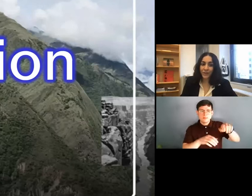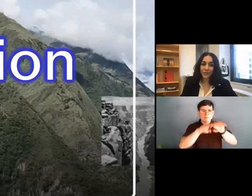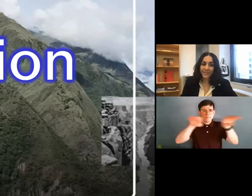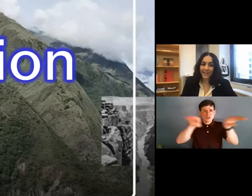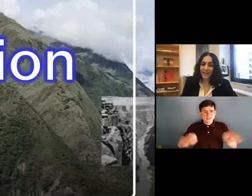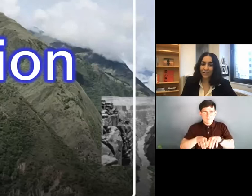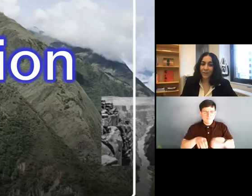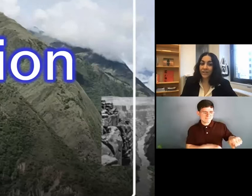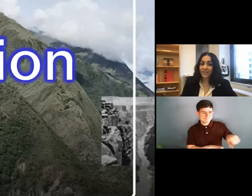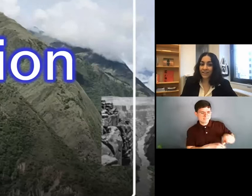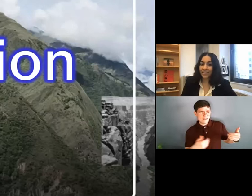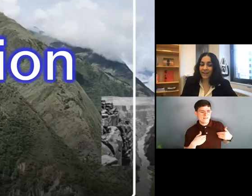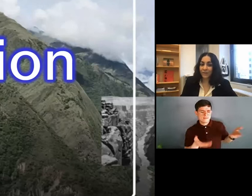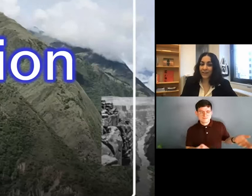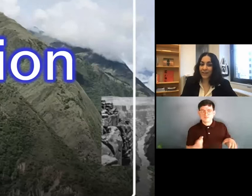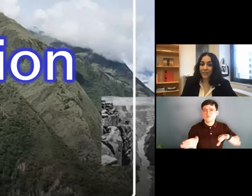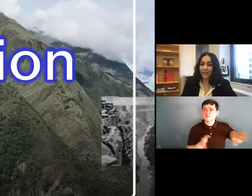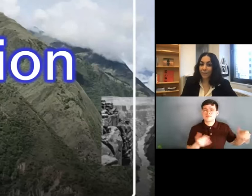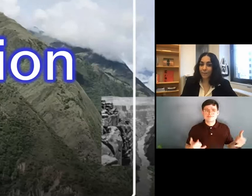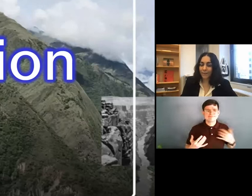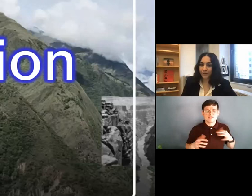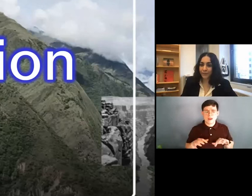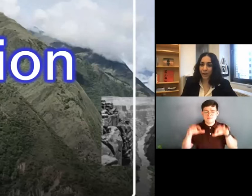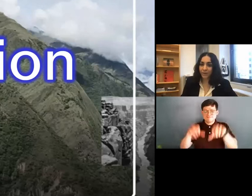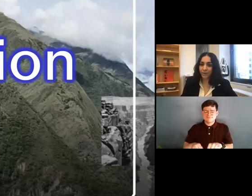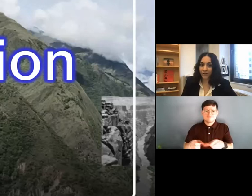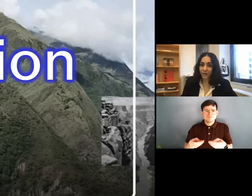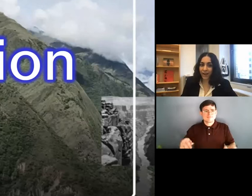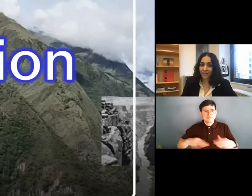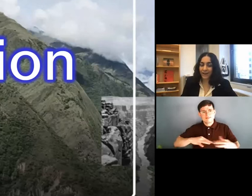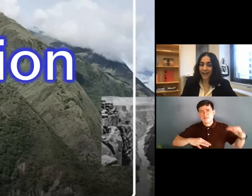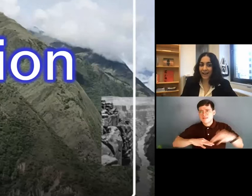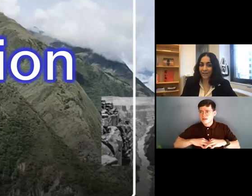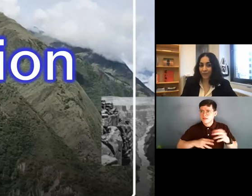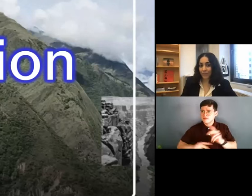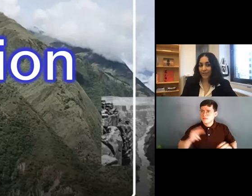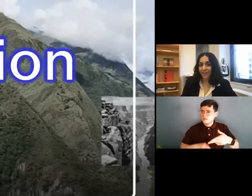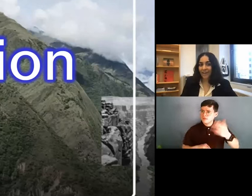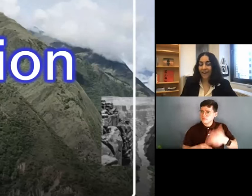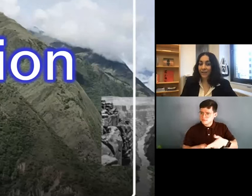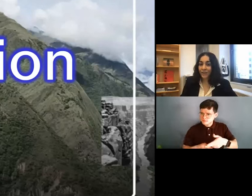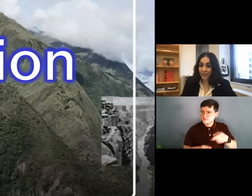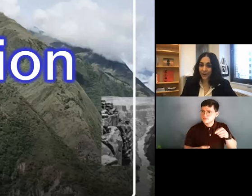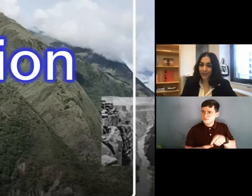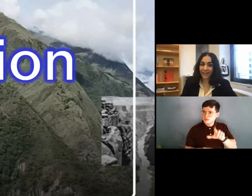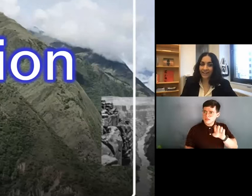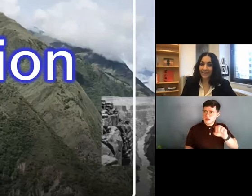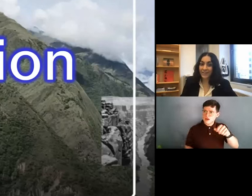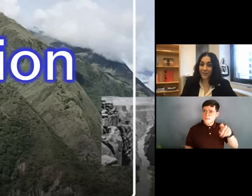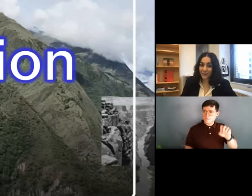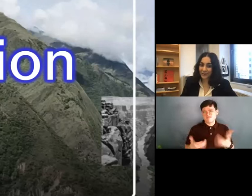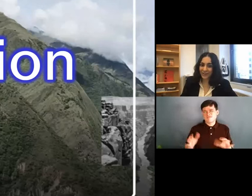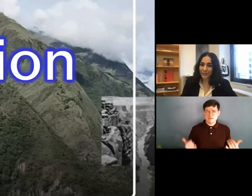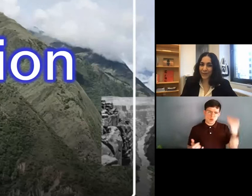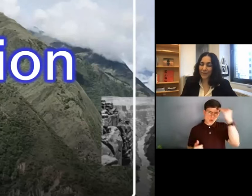joining you today from the unceded native land of the Lenape people, also known as Manhattan, New York. I encourage you all to